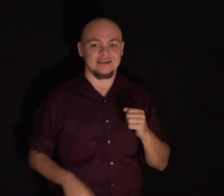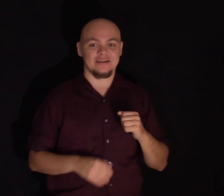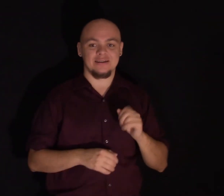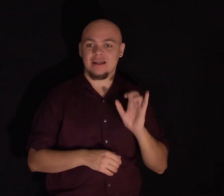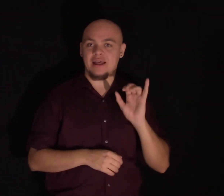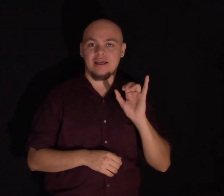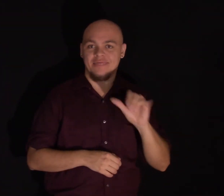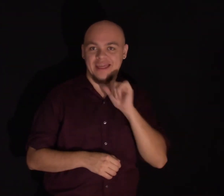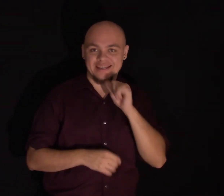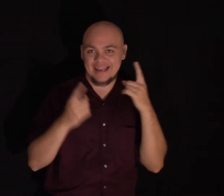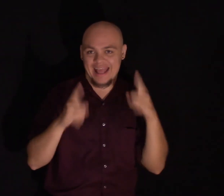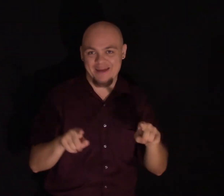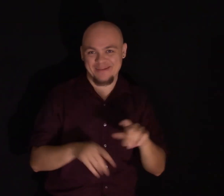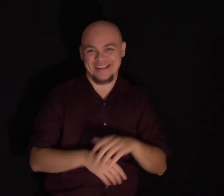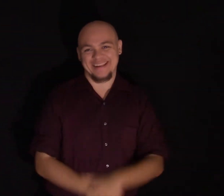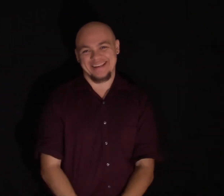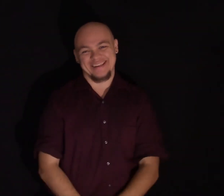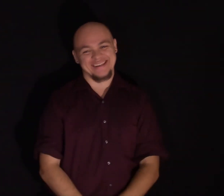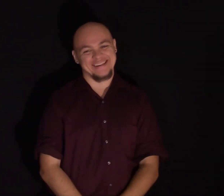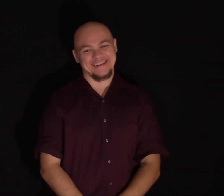that did not happen